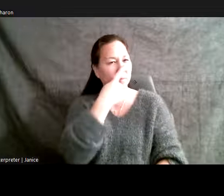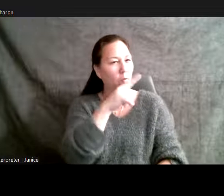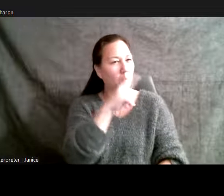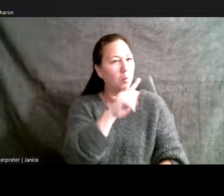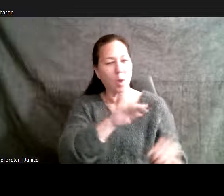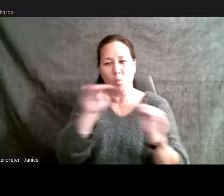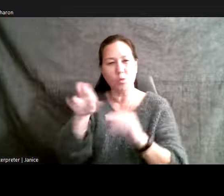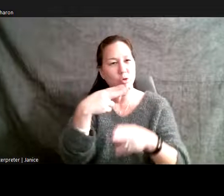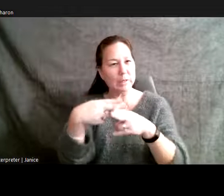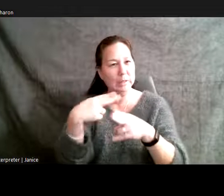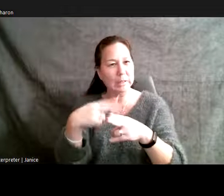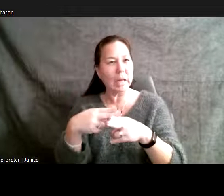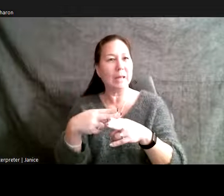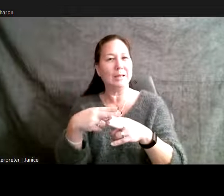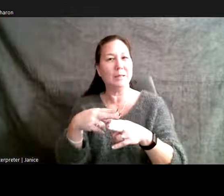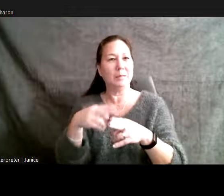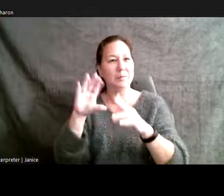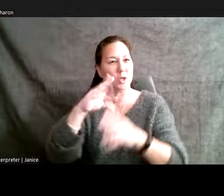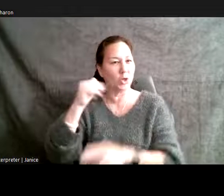know that you are here.